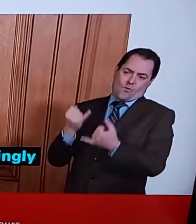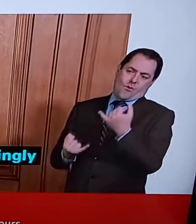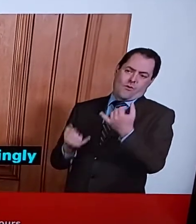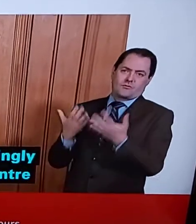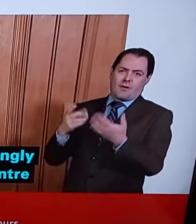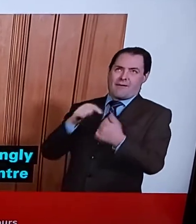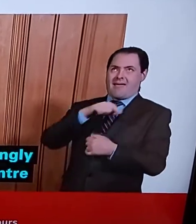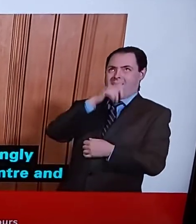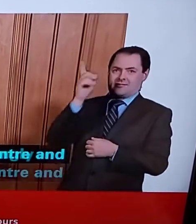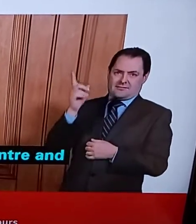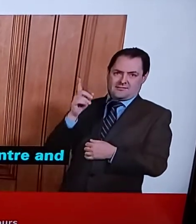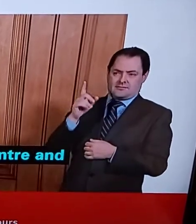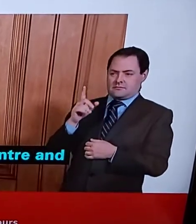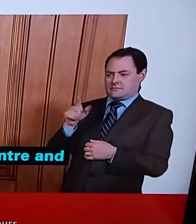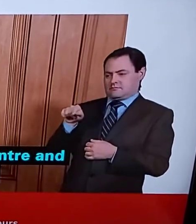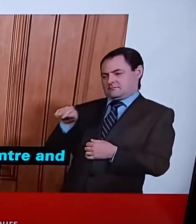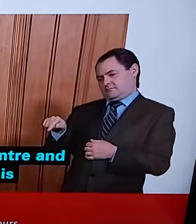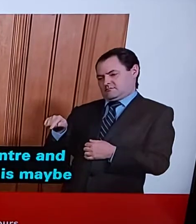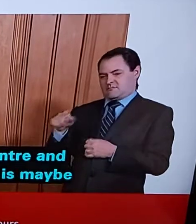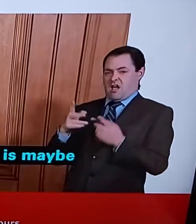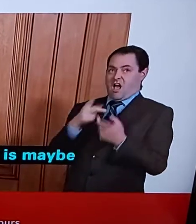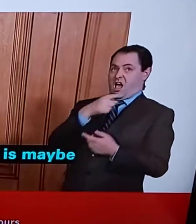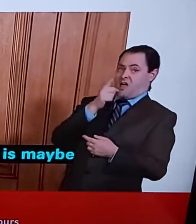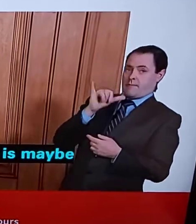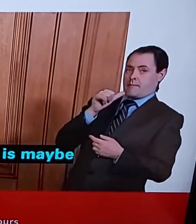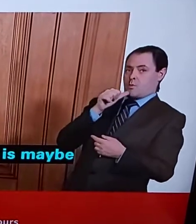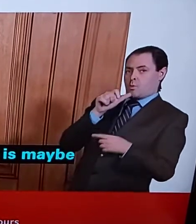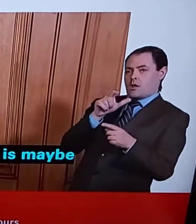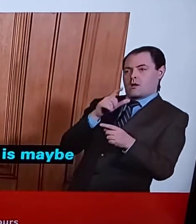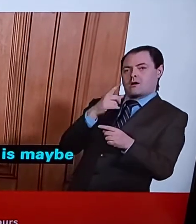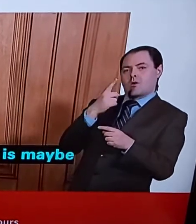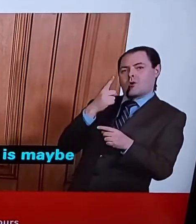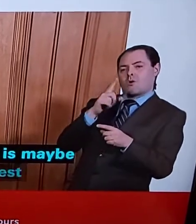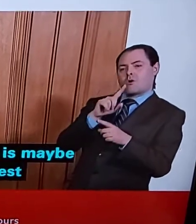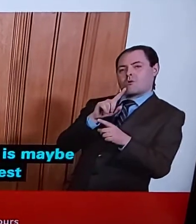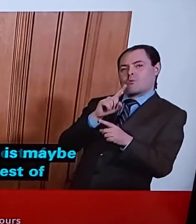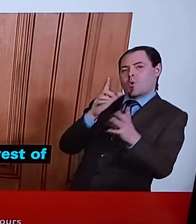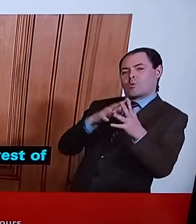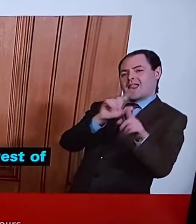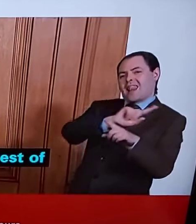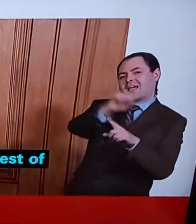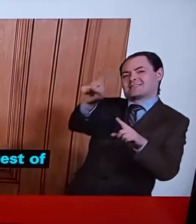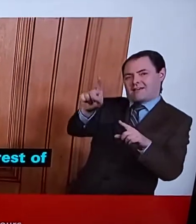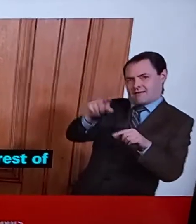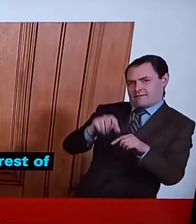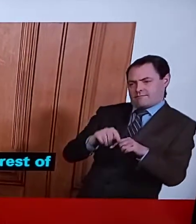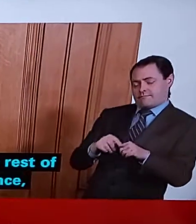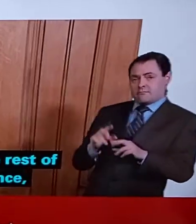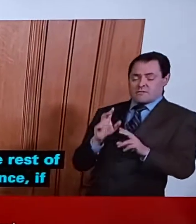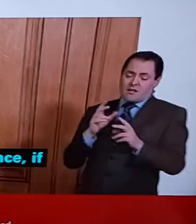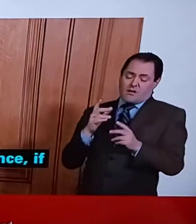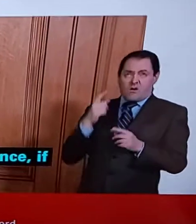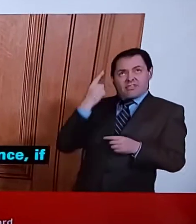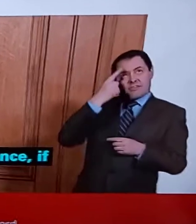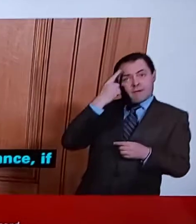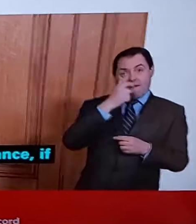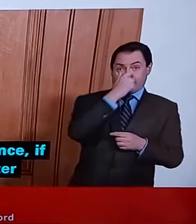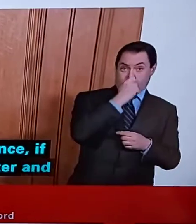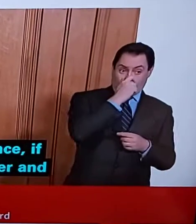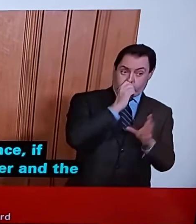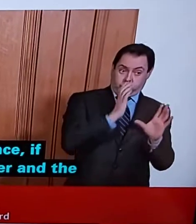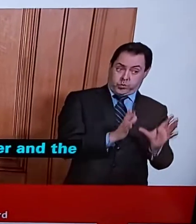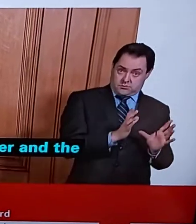week or so ahead of the rest of the country. But for instance, if you look at a normal winter and look at the spread of flu in a normal winter, it's